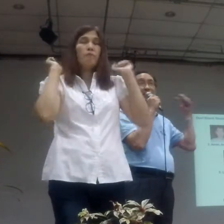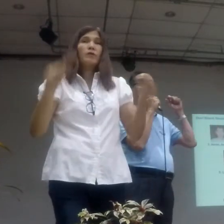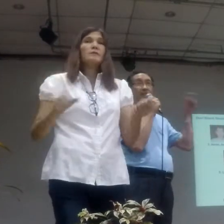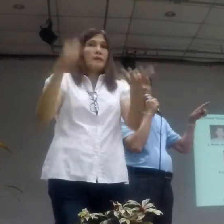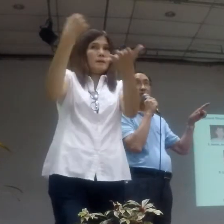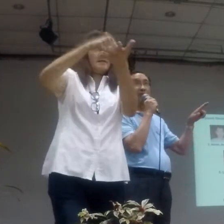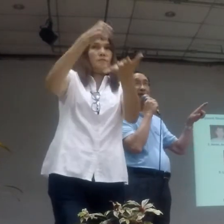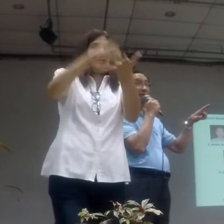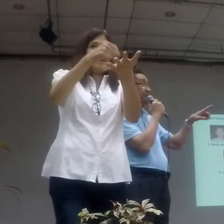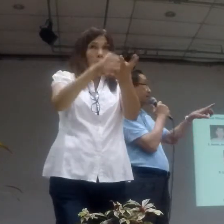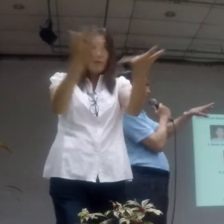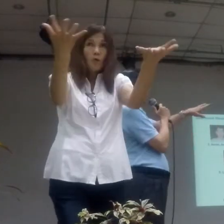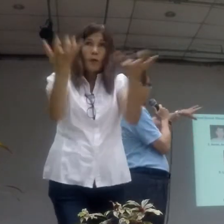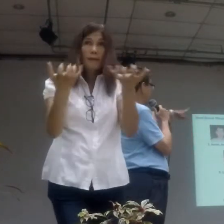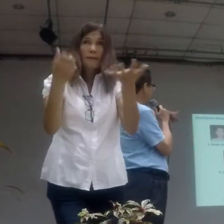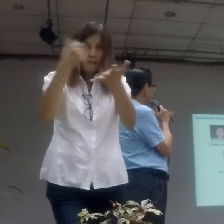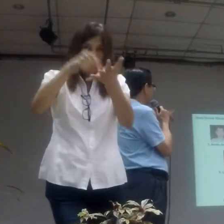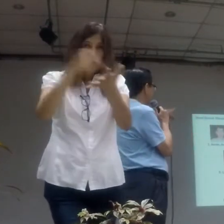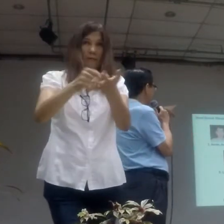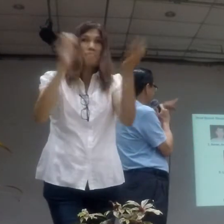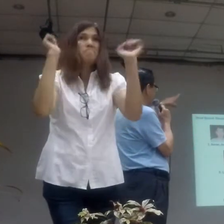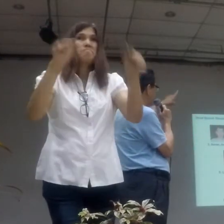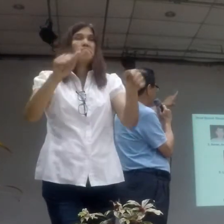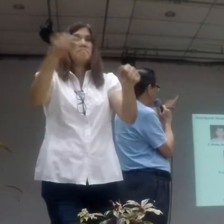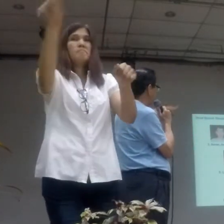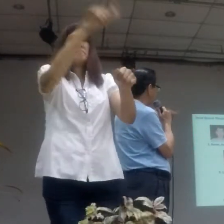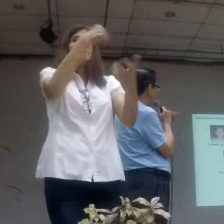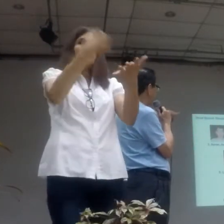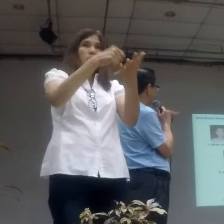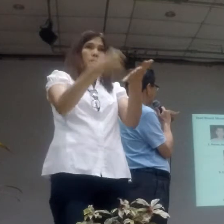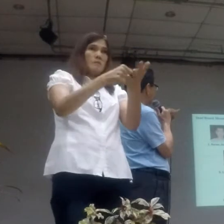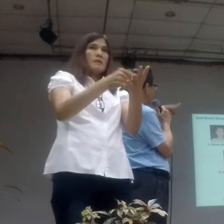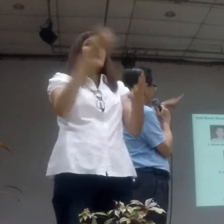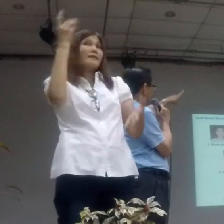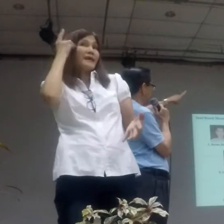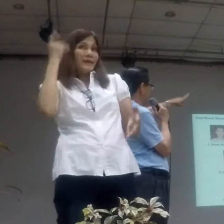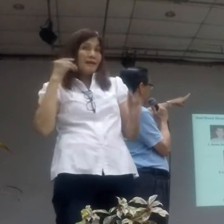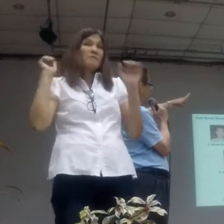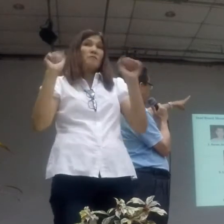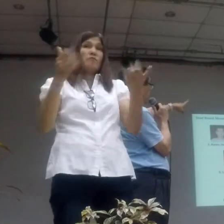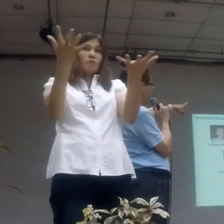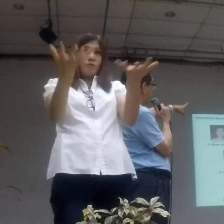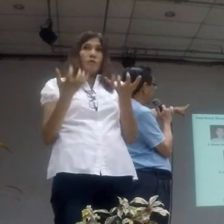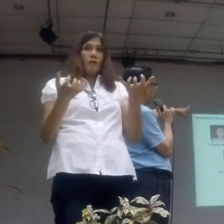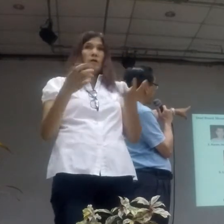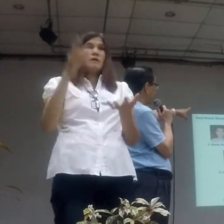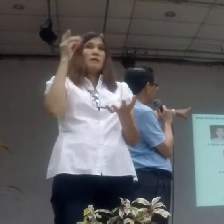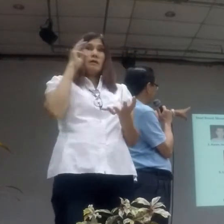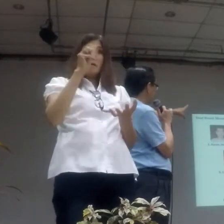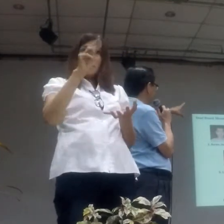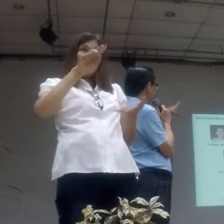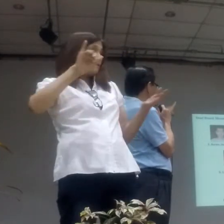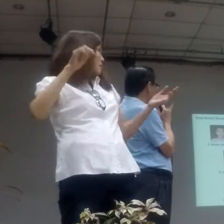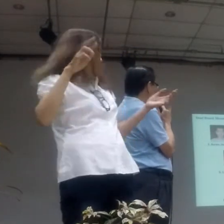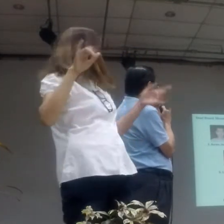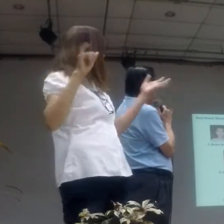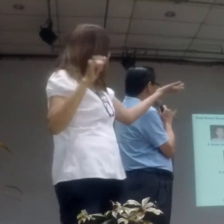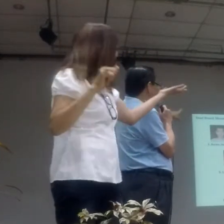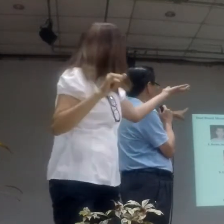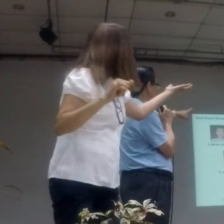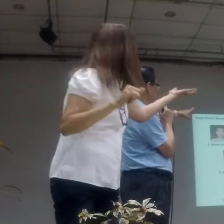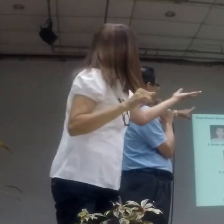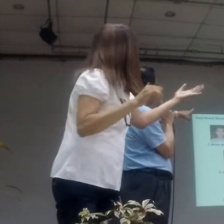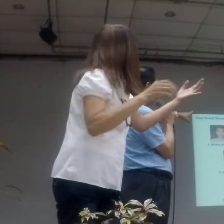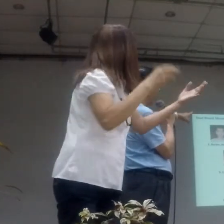You can still vote for them. For instance, you can still vote for Dennis, you can still vote for Marjorie, you can still